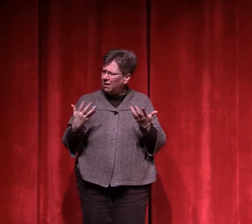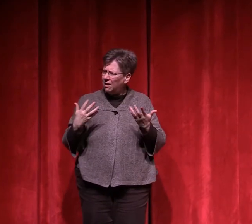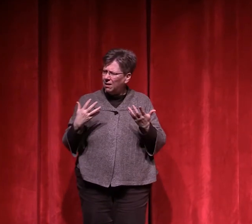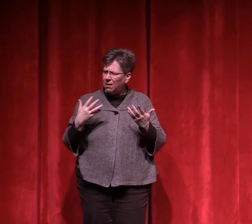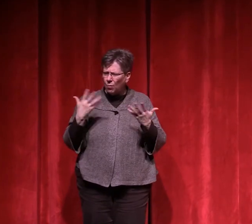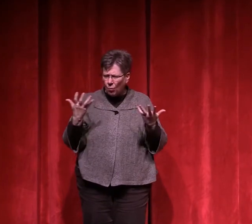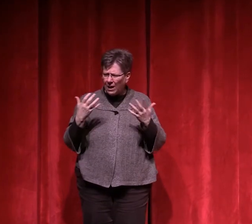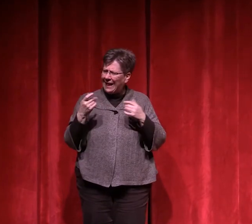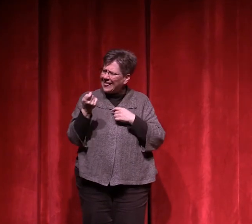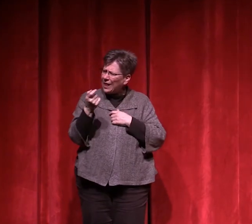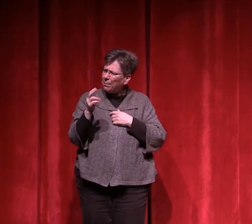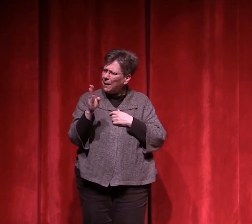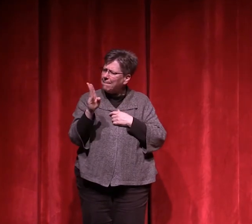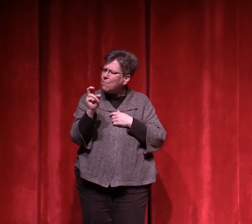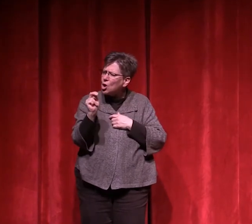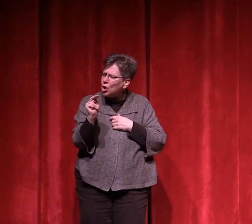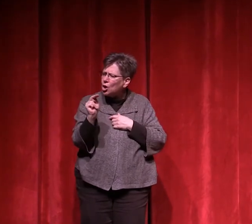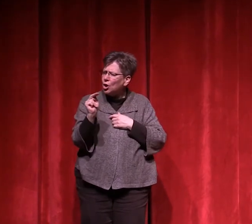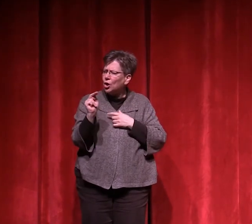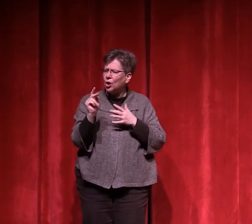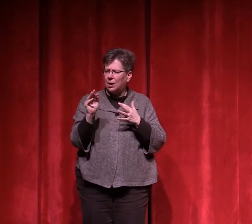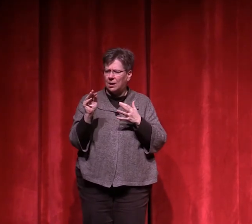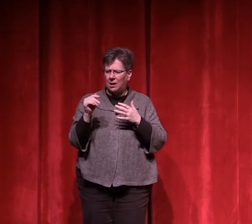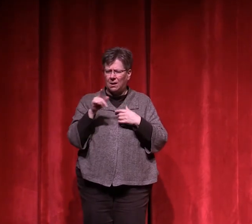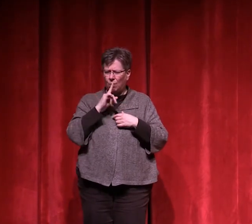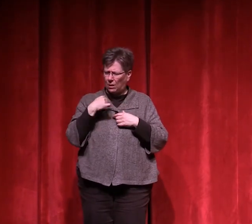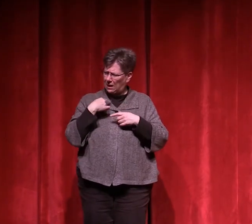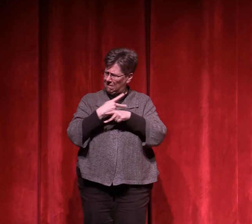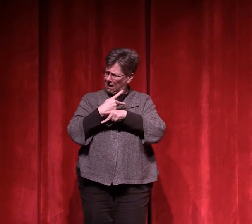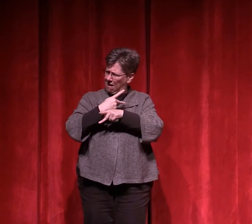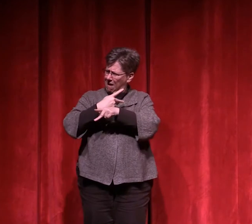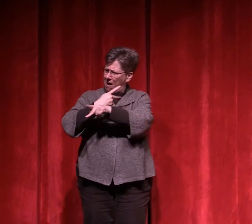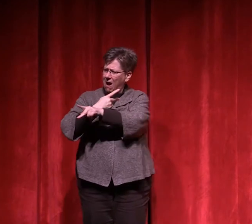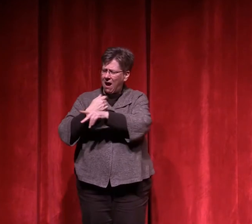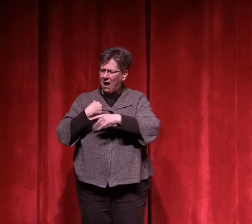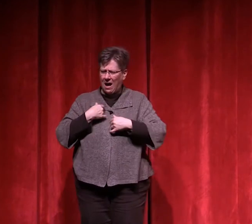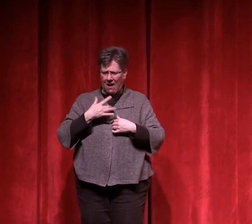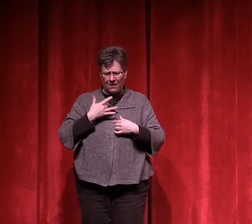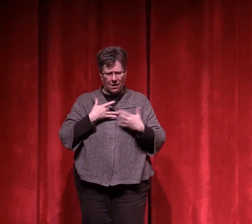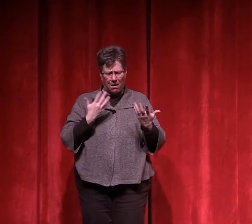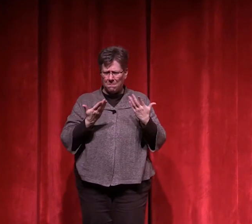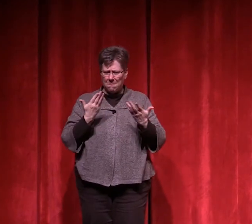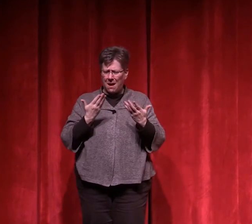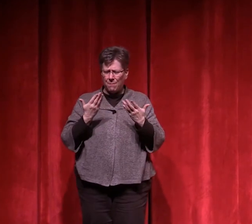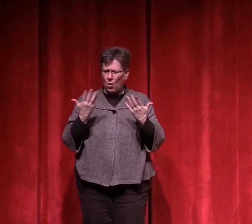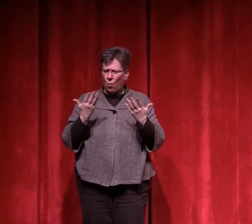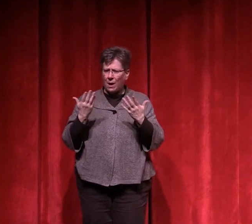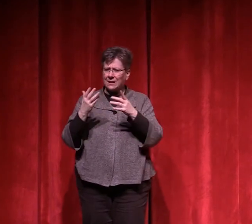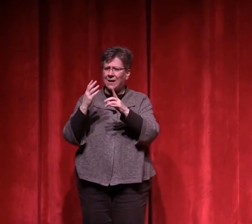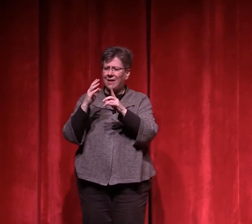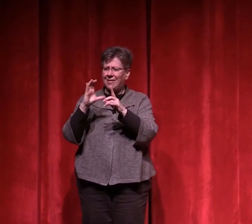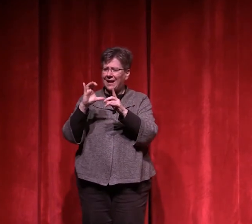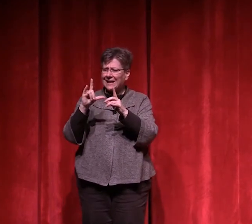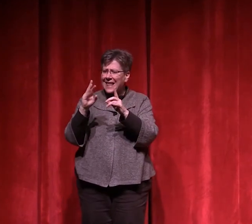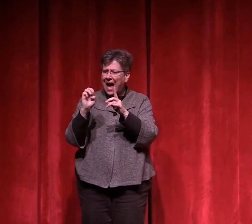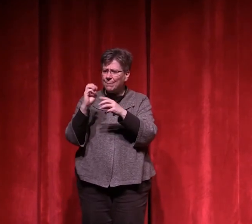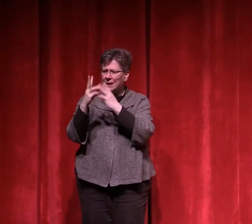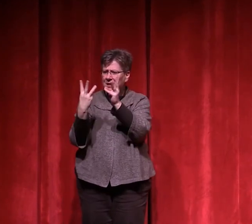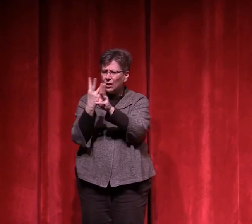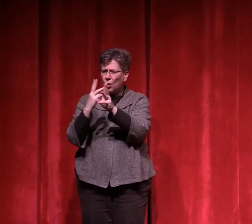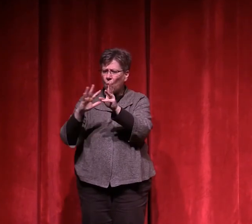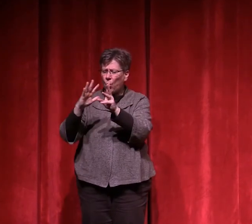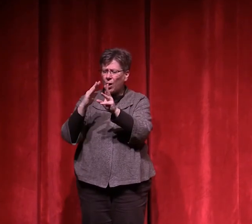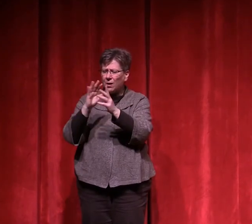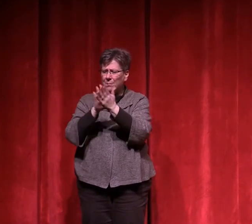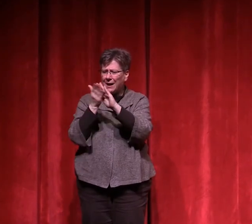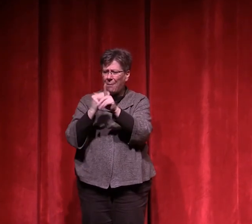and it burned a little bit, and it was really starting to freak me out. I wondered if maybe climate chaos was affecting my left ear. What if my